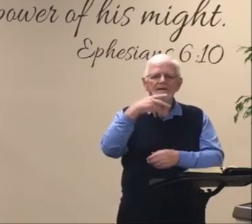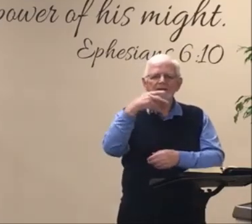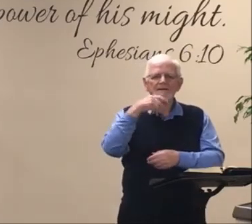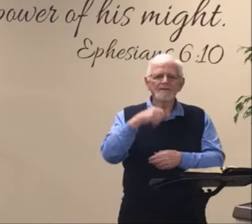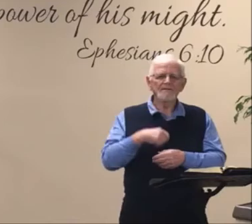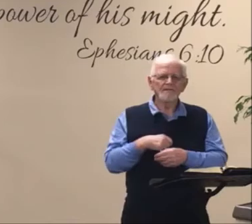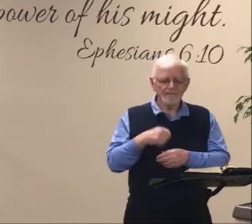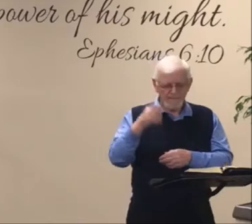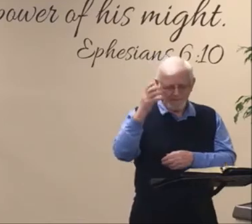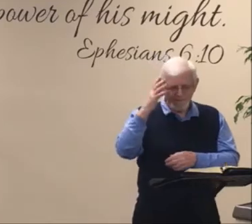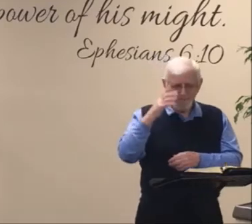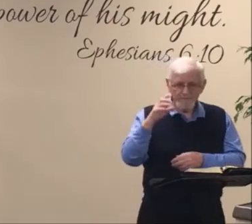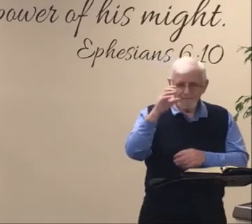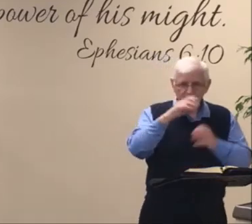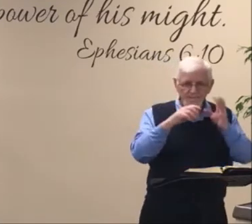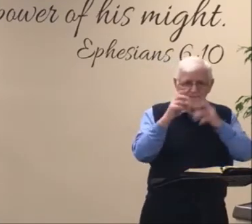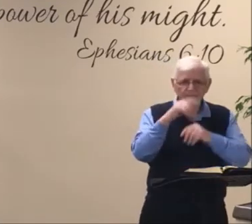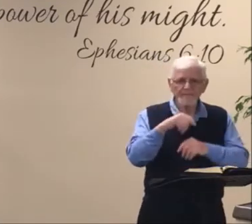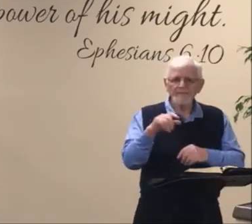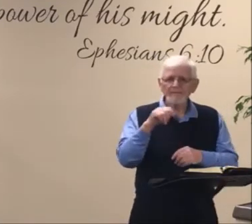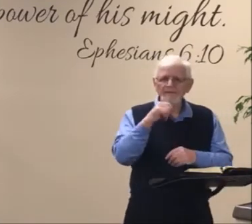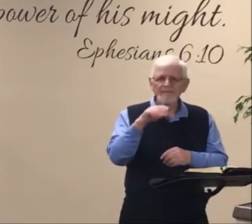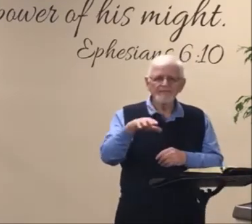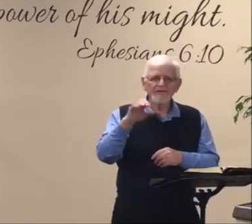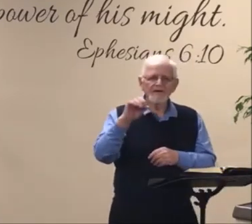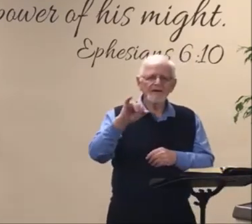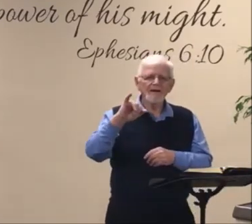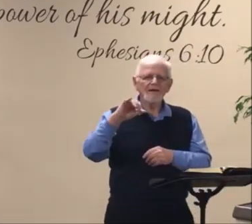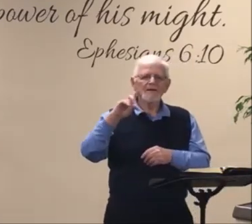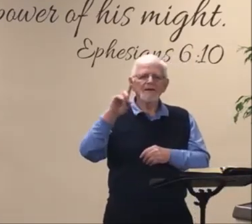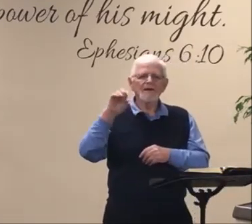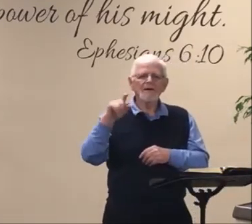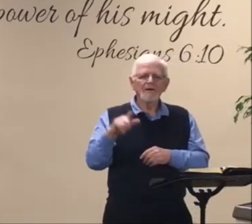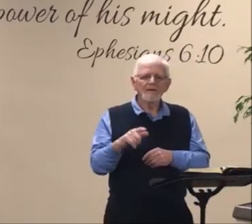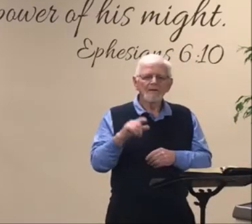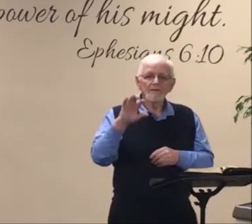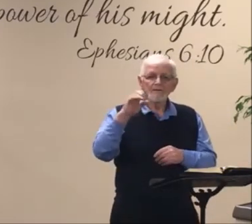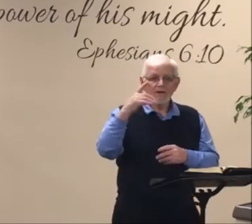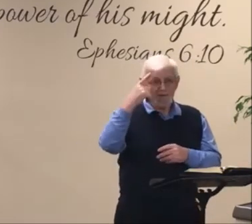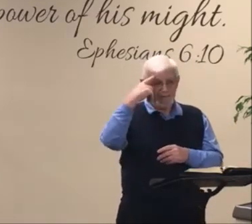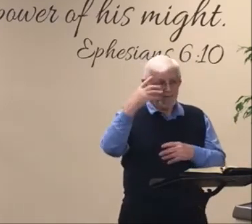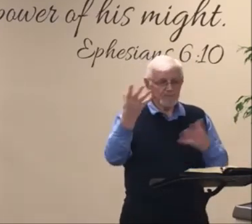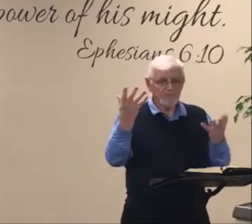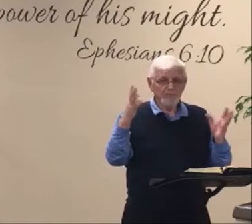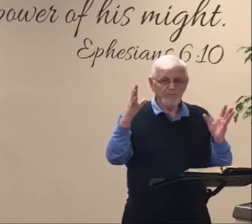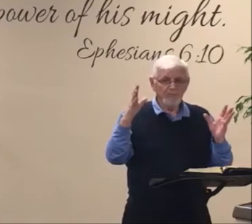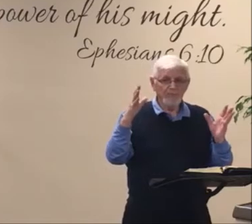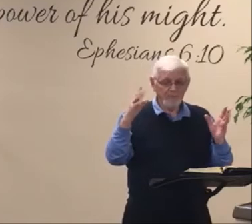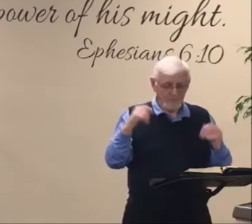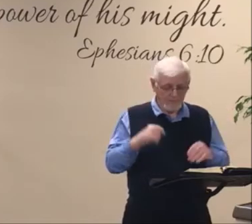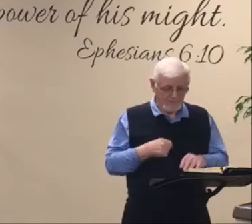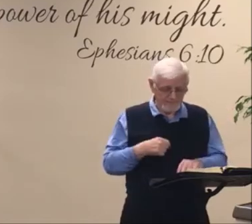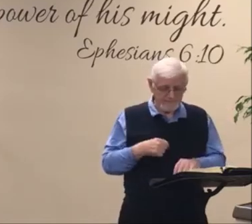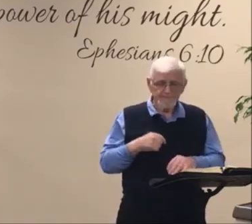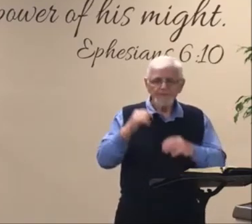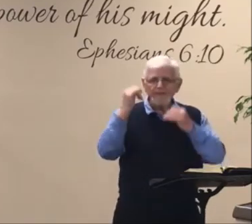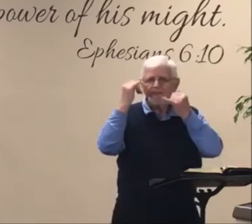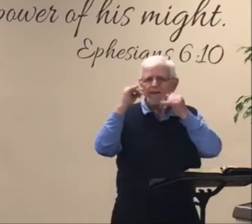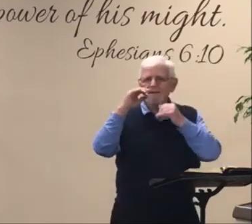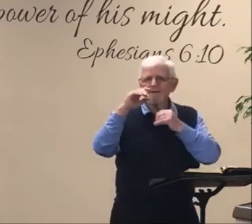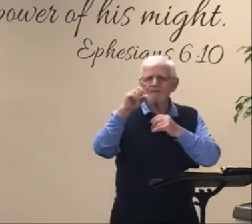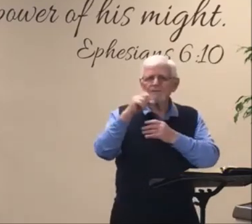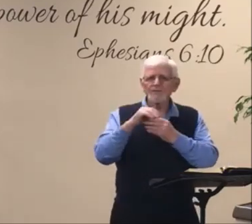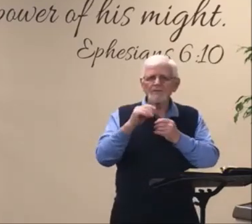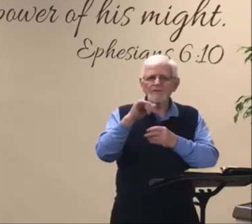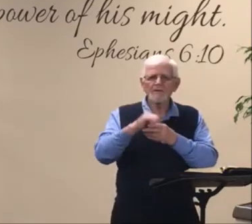the whole tent, though, and he looks, and Laban doesn't find the idols, and Jacob probably thinks they're gone, too. I don't know. I imagine the story that